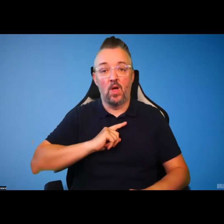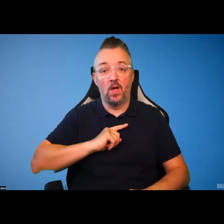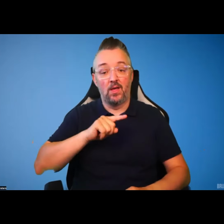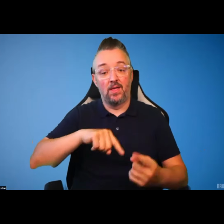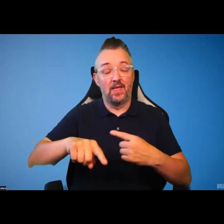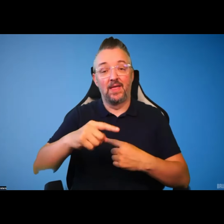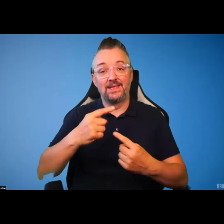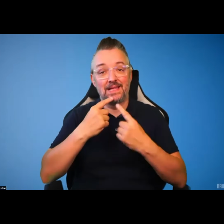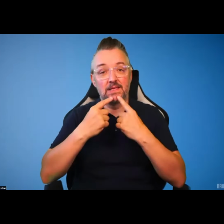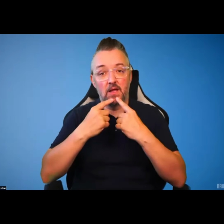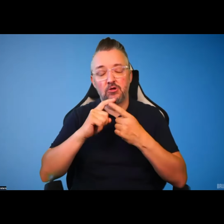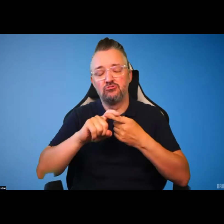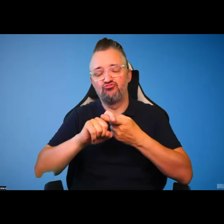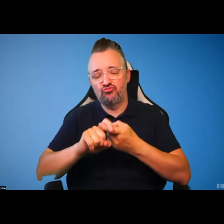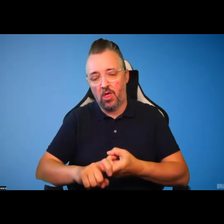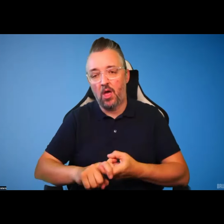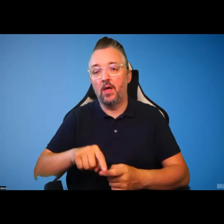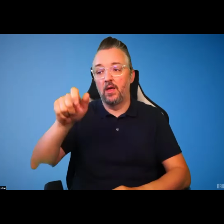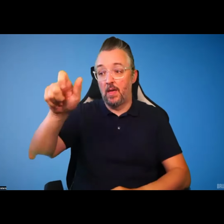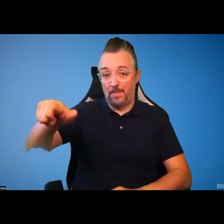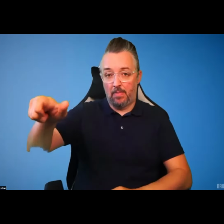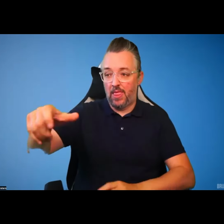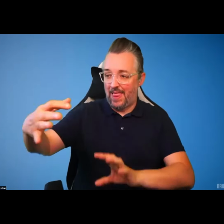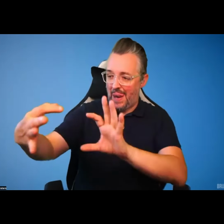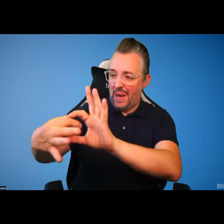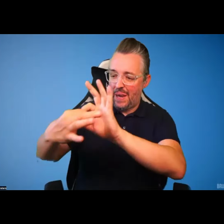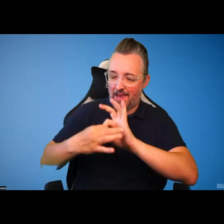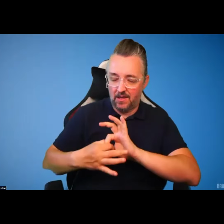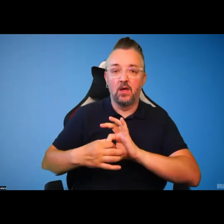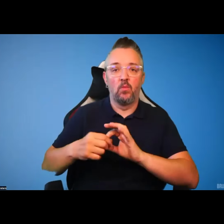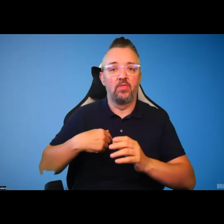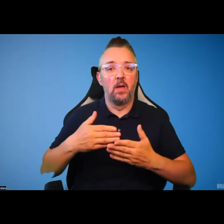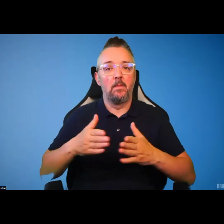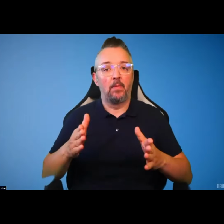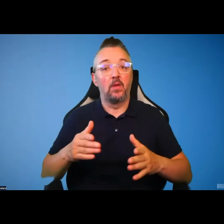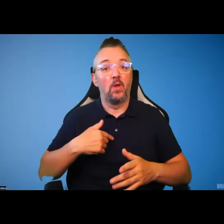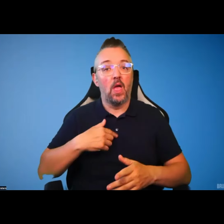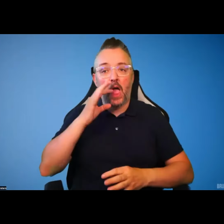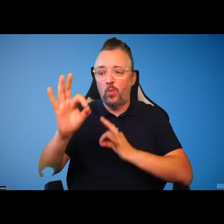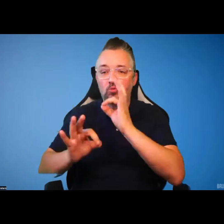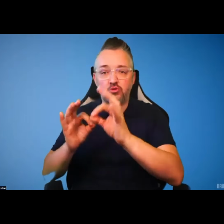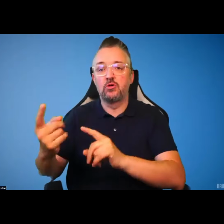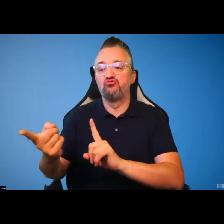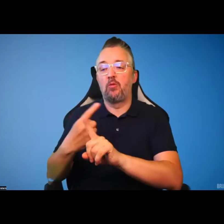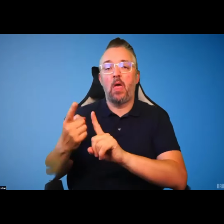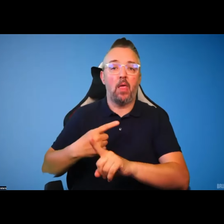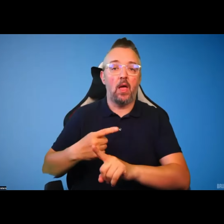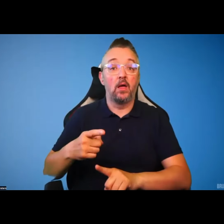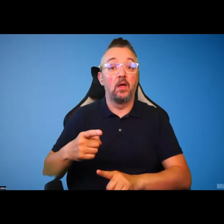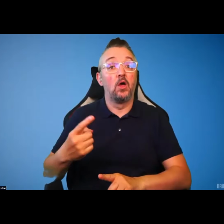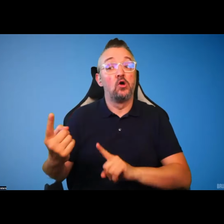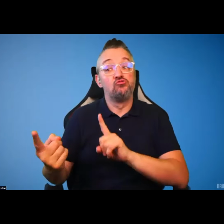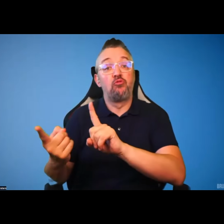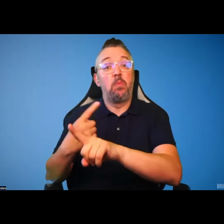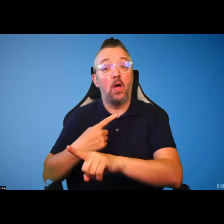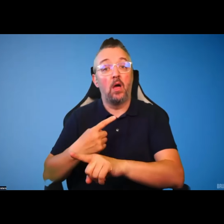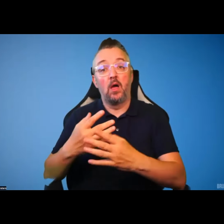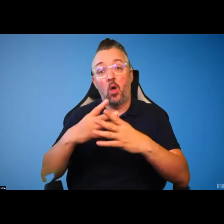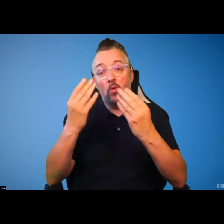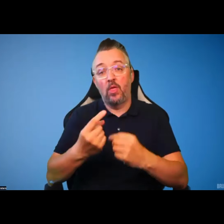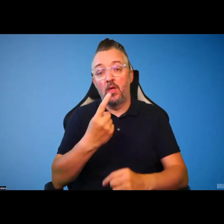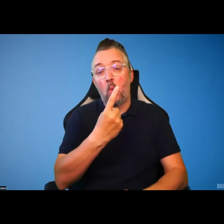on people engaging with public health, and our completion on these questionnaires 100% so far. So just a note of thanks